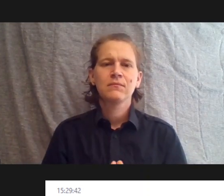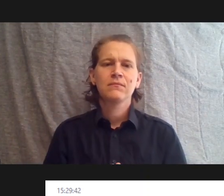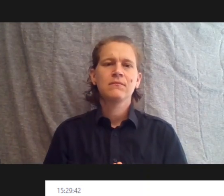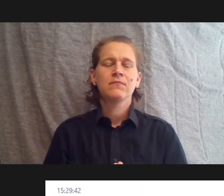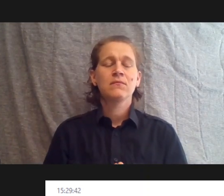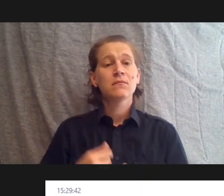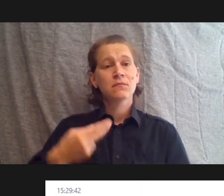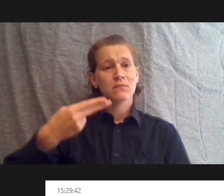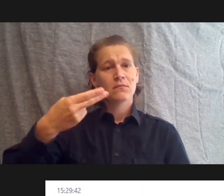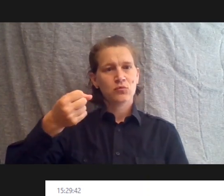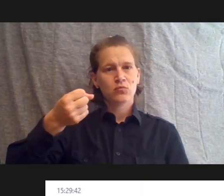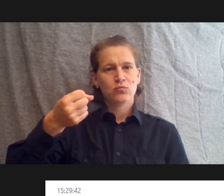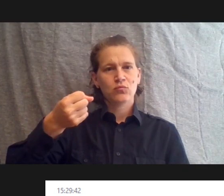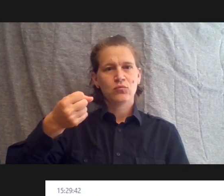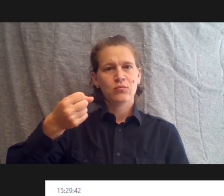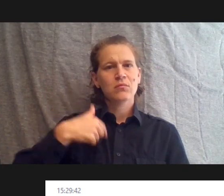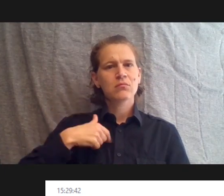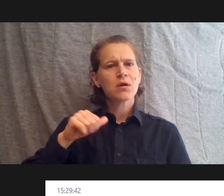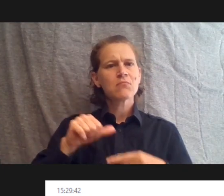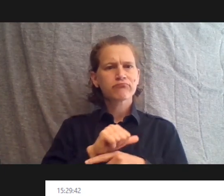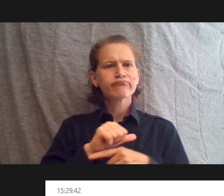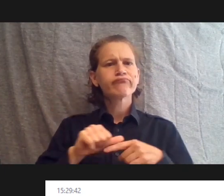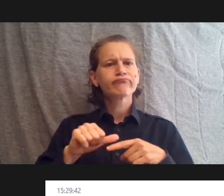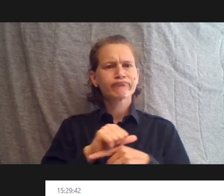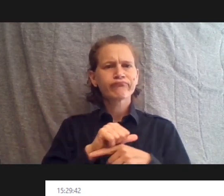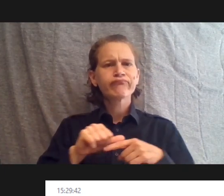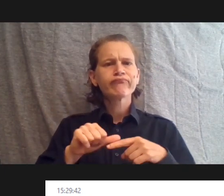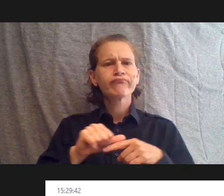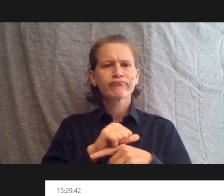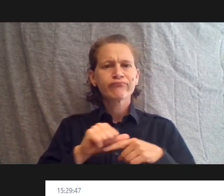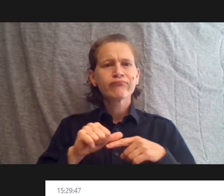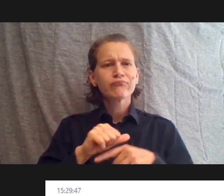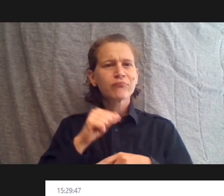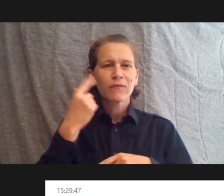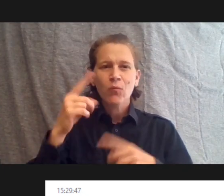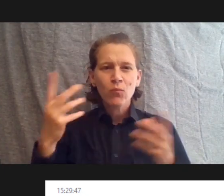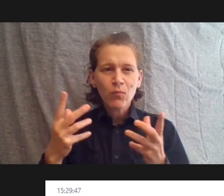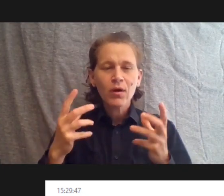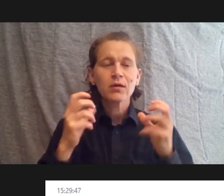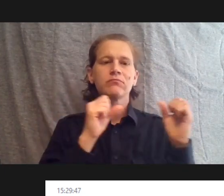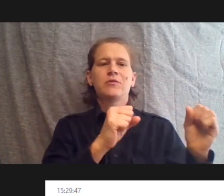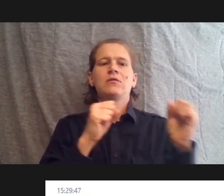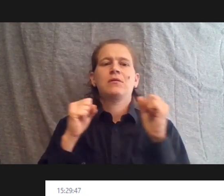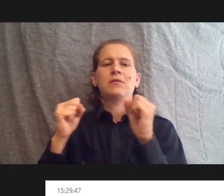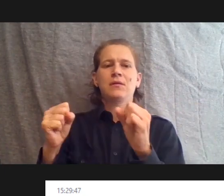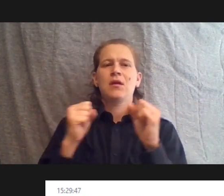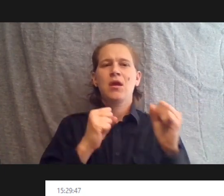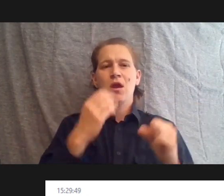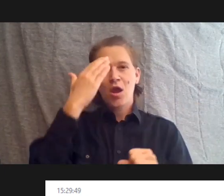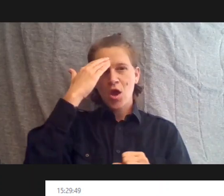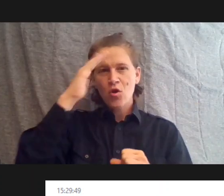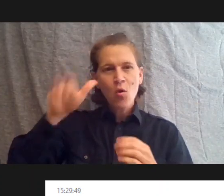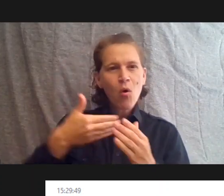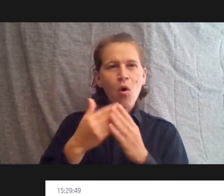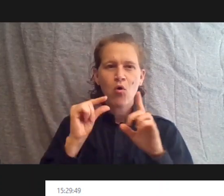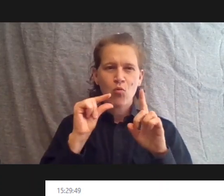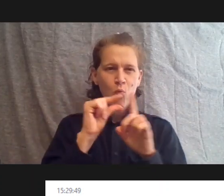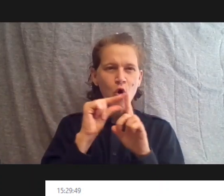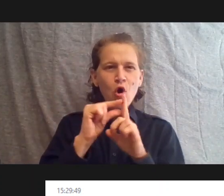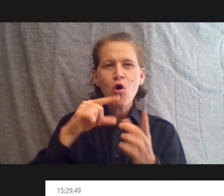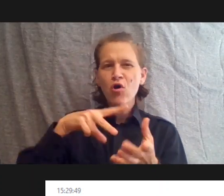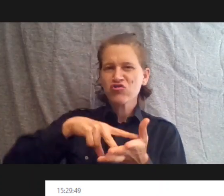In high school, I practiced diligently for cheerleading. I knew all the words, jumps,